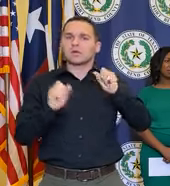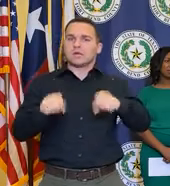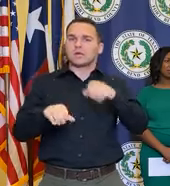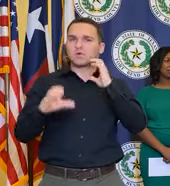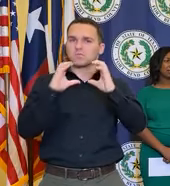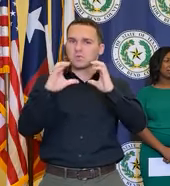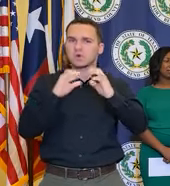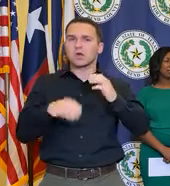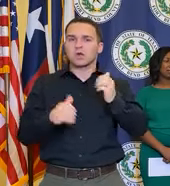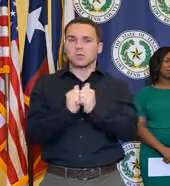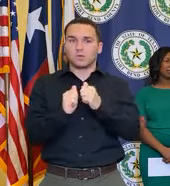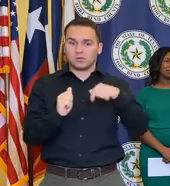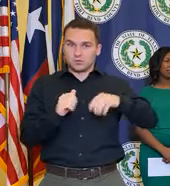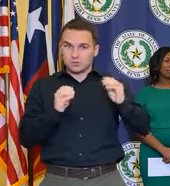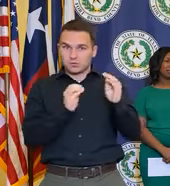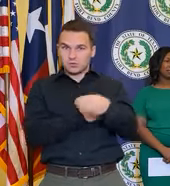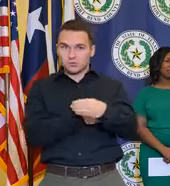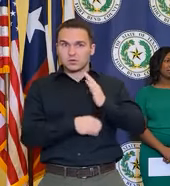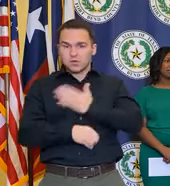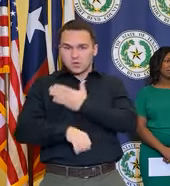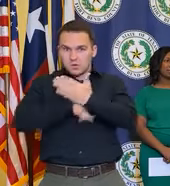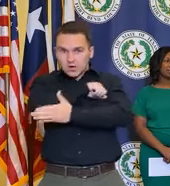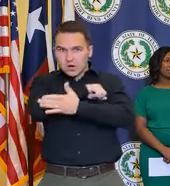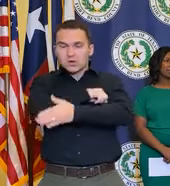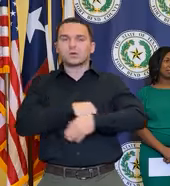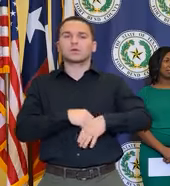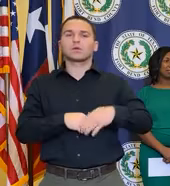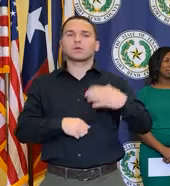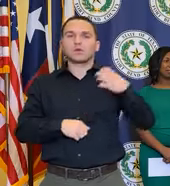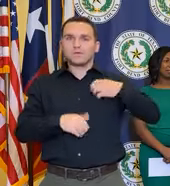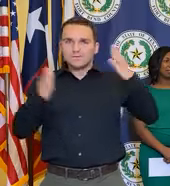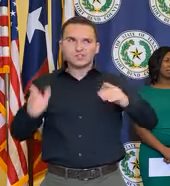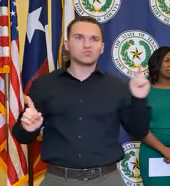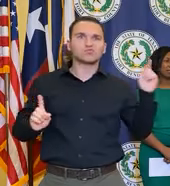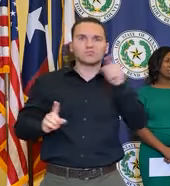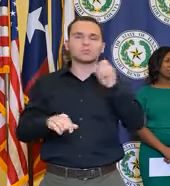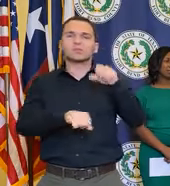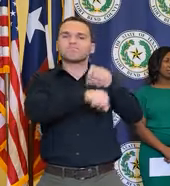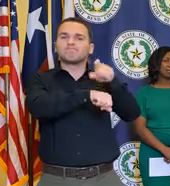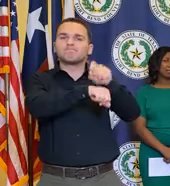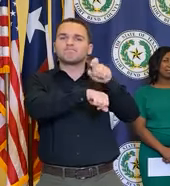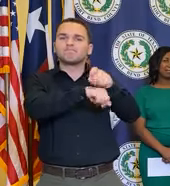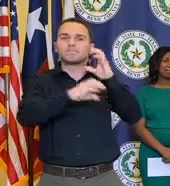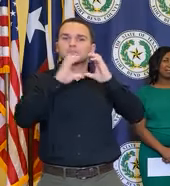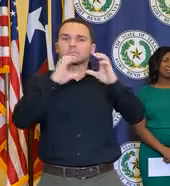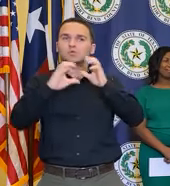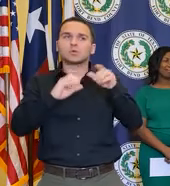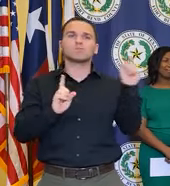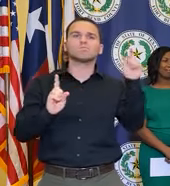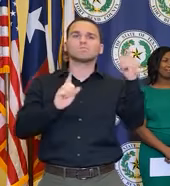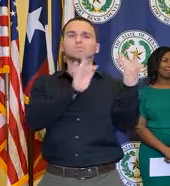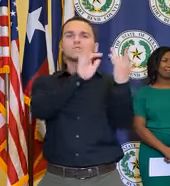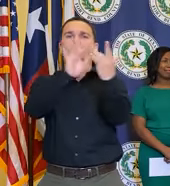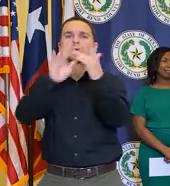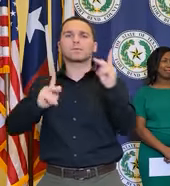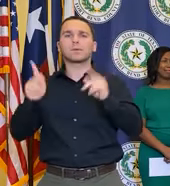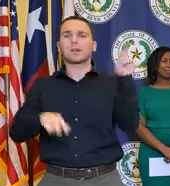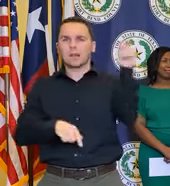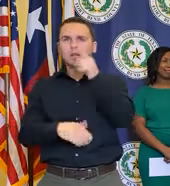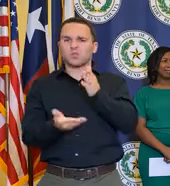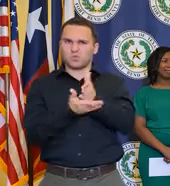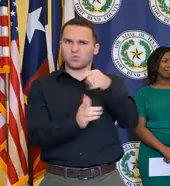our county officials, and also they could put applications for, you know, especially county is a record keeper and things of